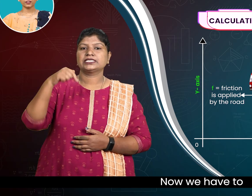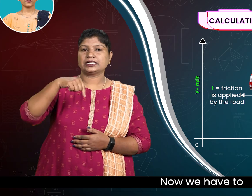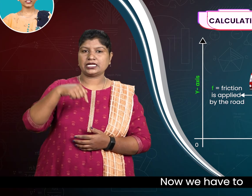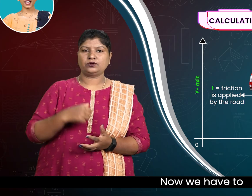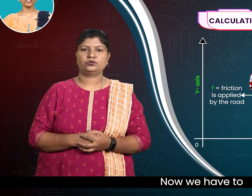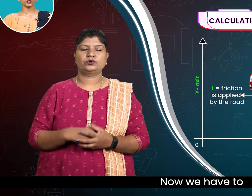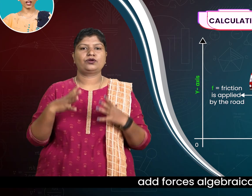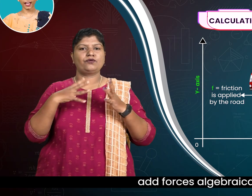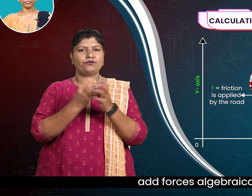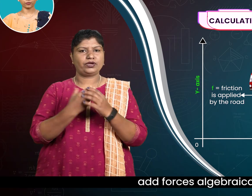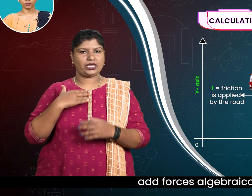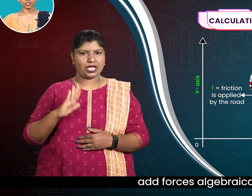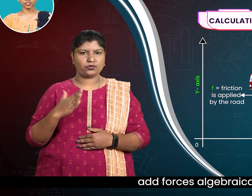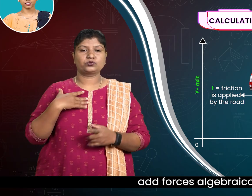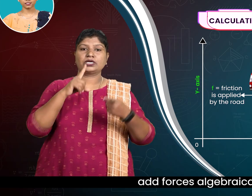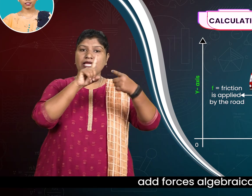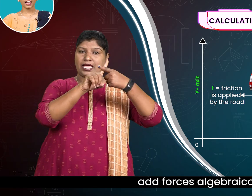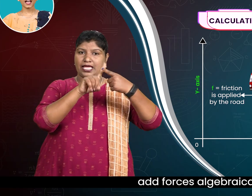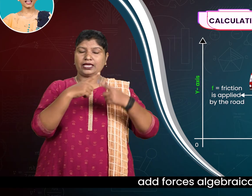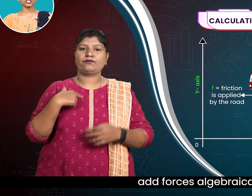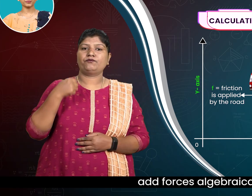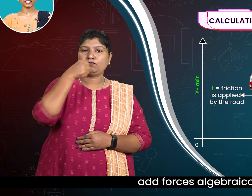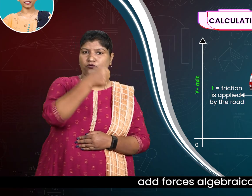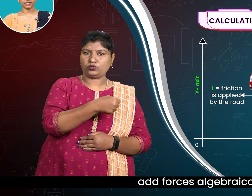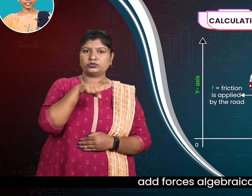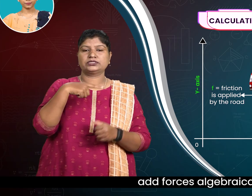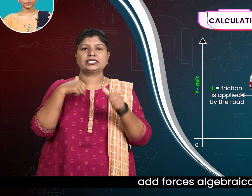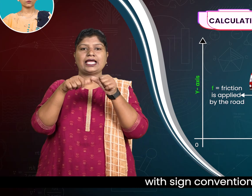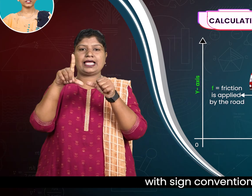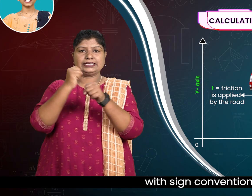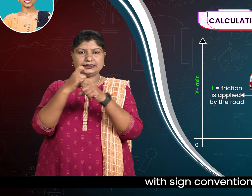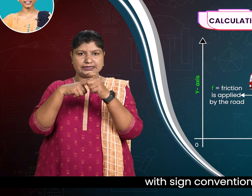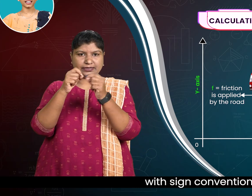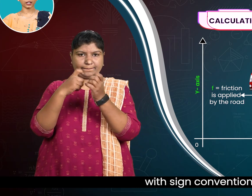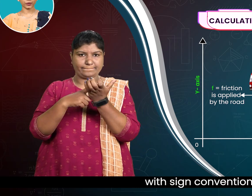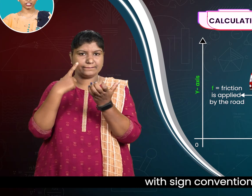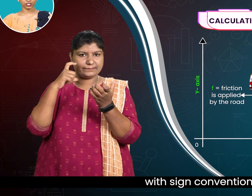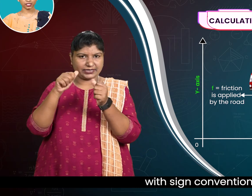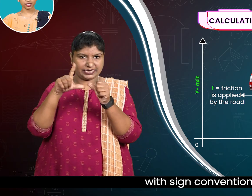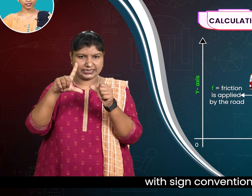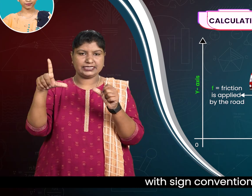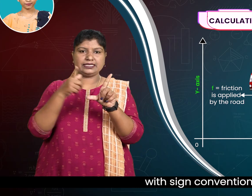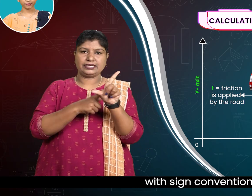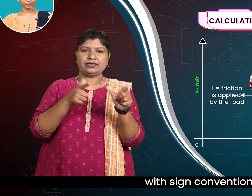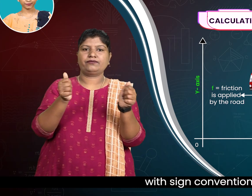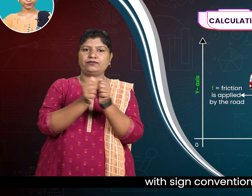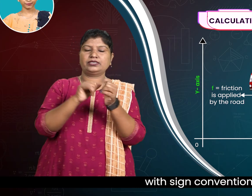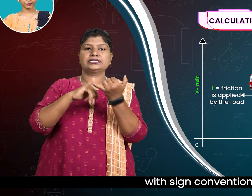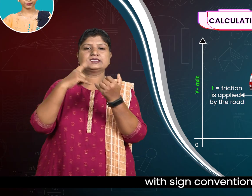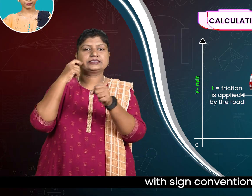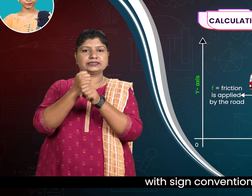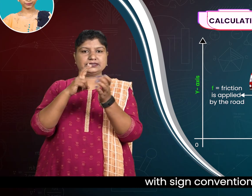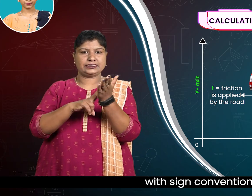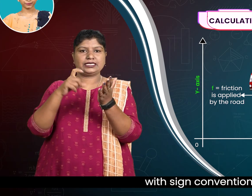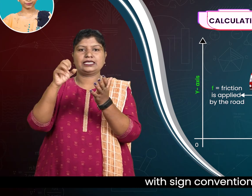Now, we have to add forces algebraically with sign conventions